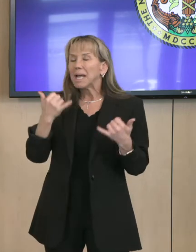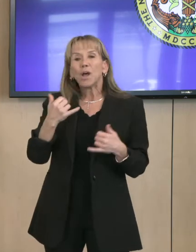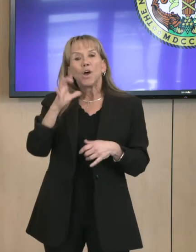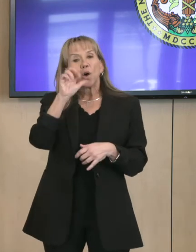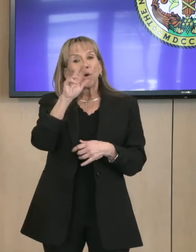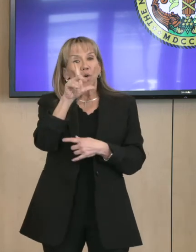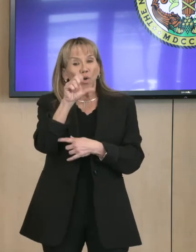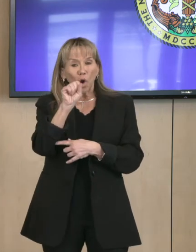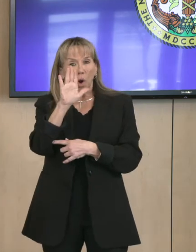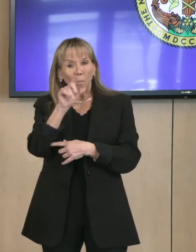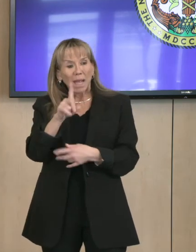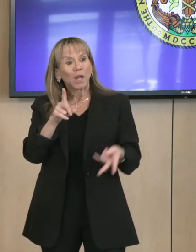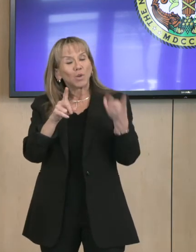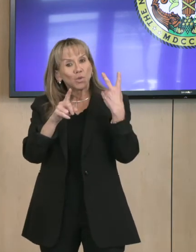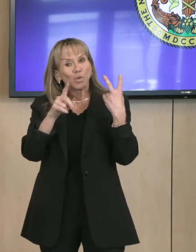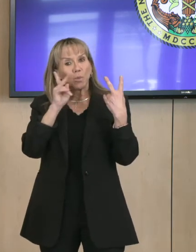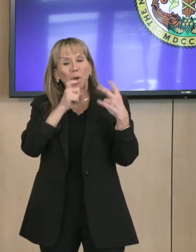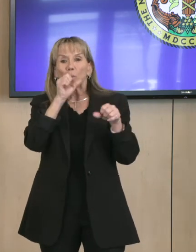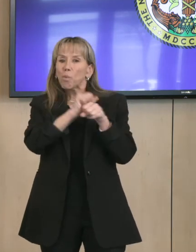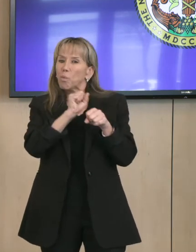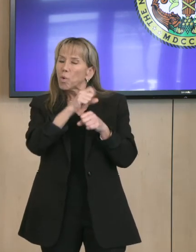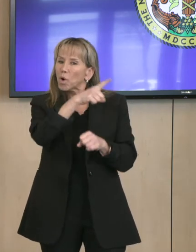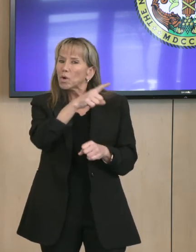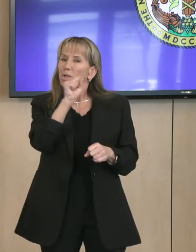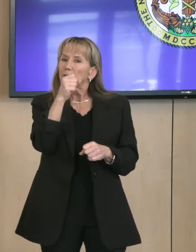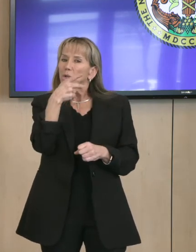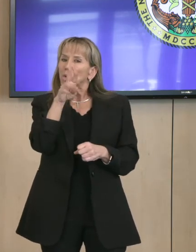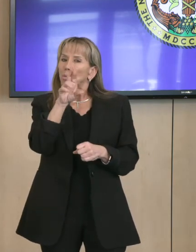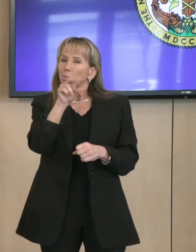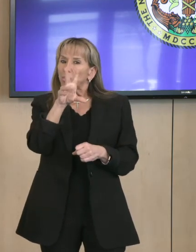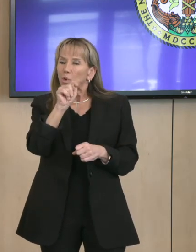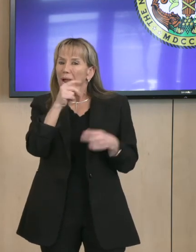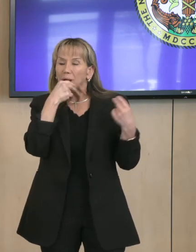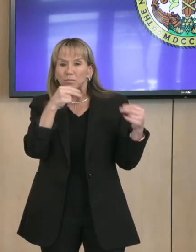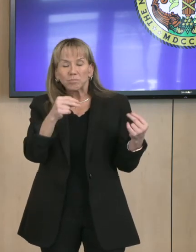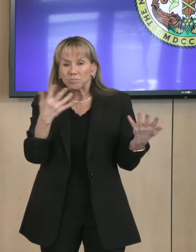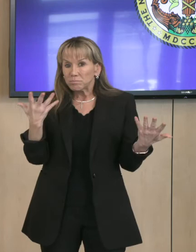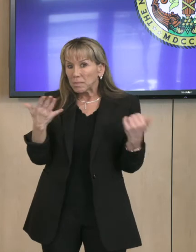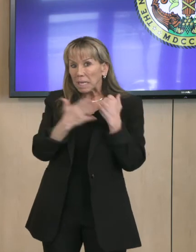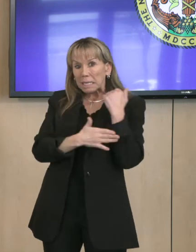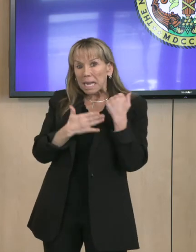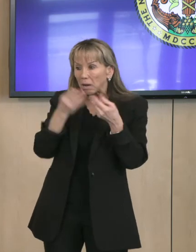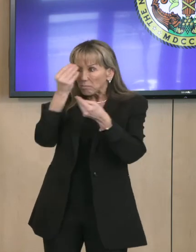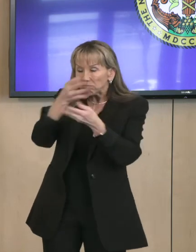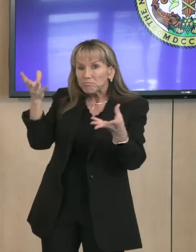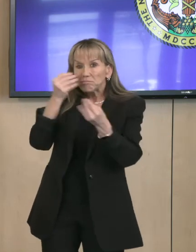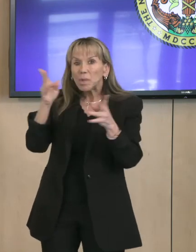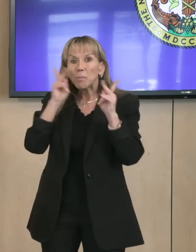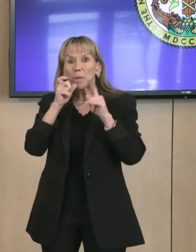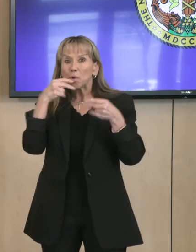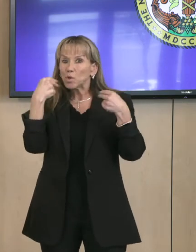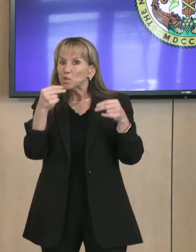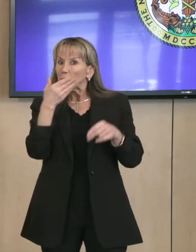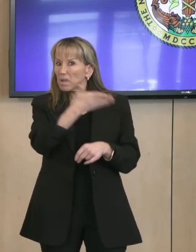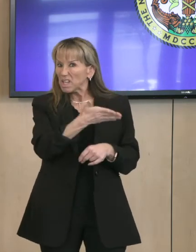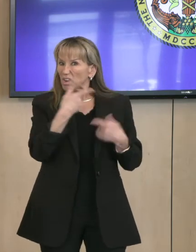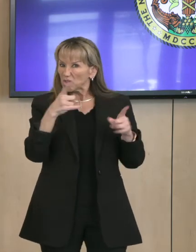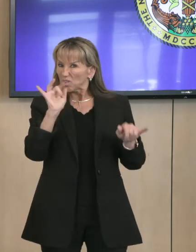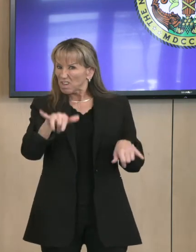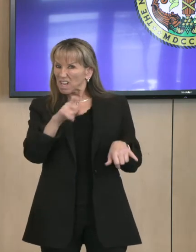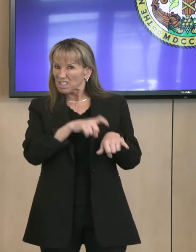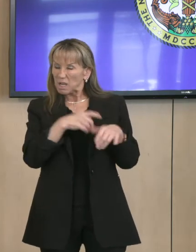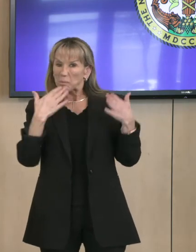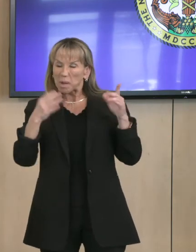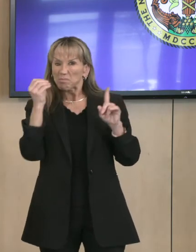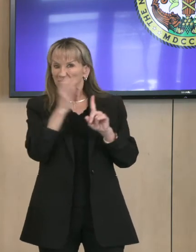tested positive for COVID-19. What is the county doing to notify shoppers who may have been exposed to the virus? I think